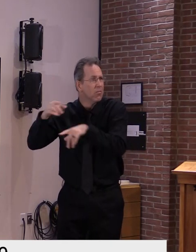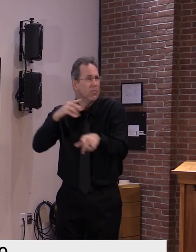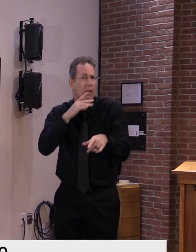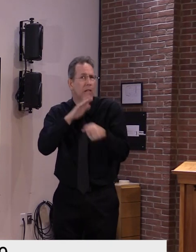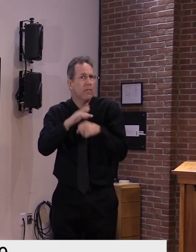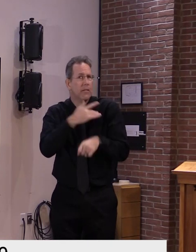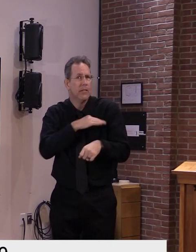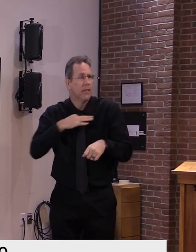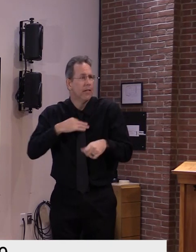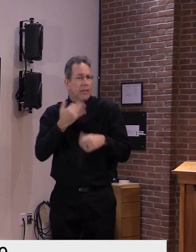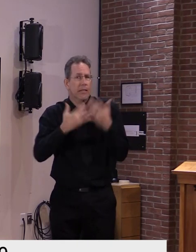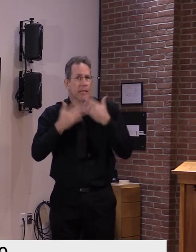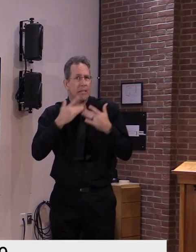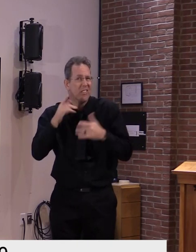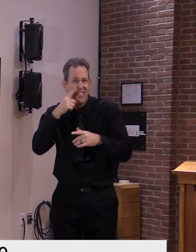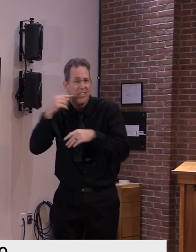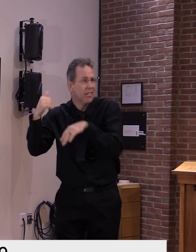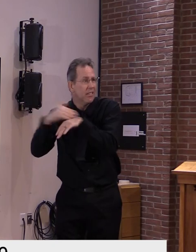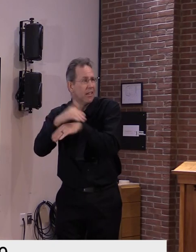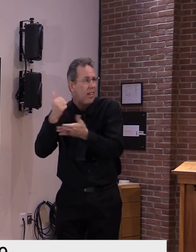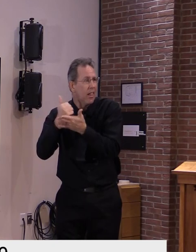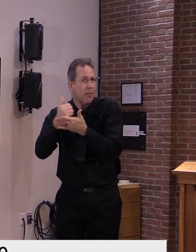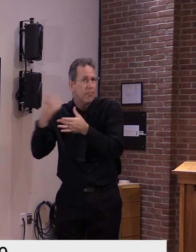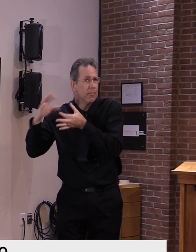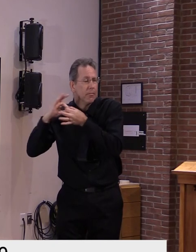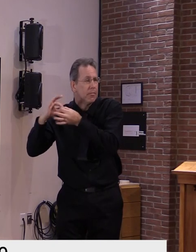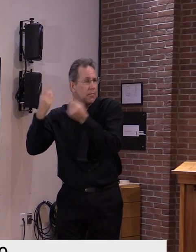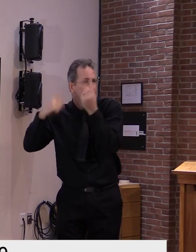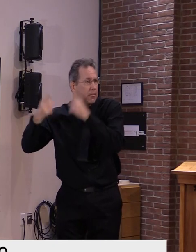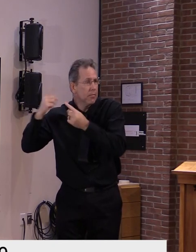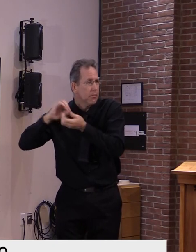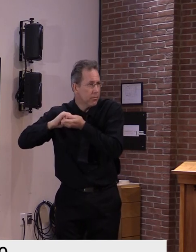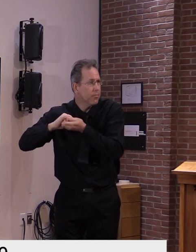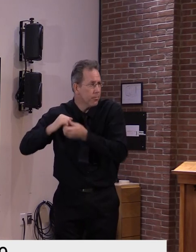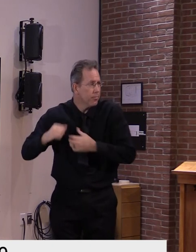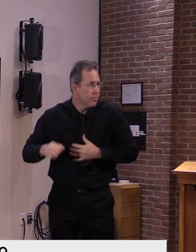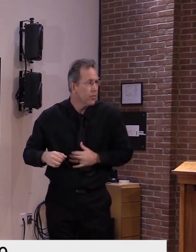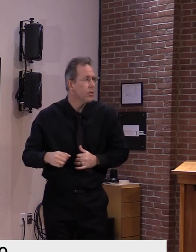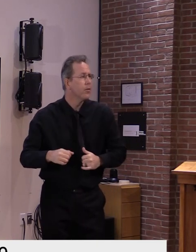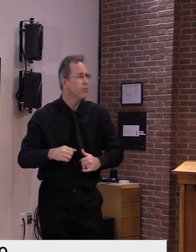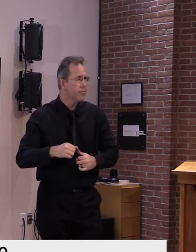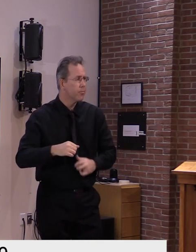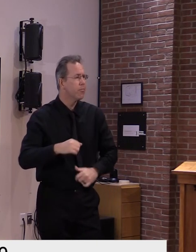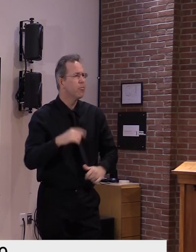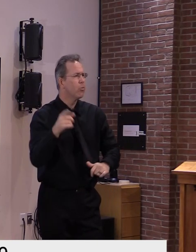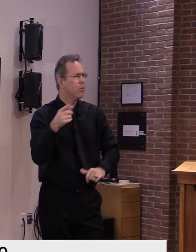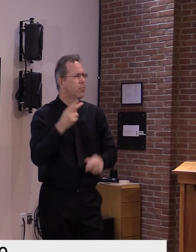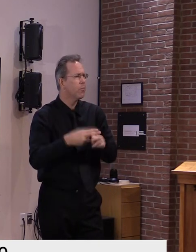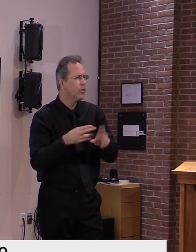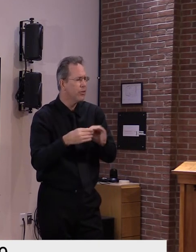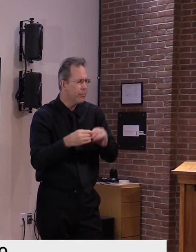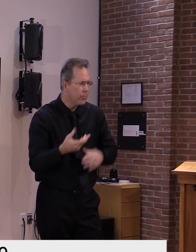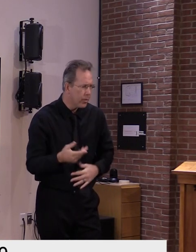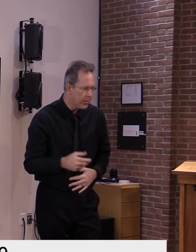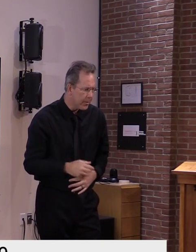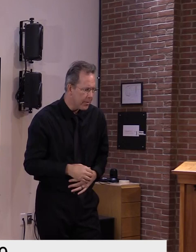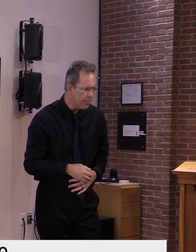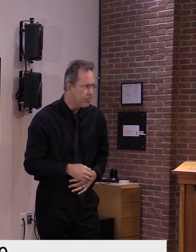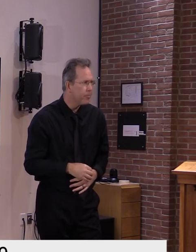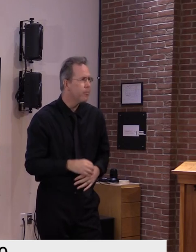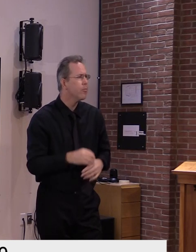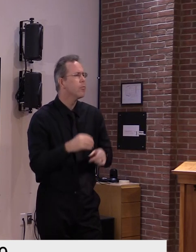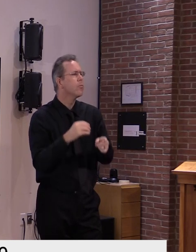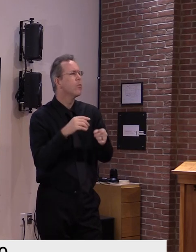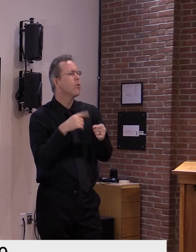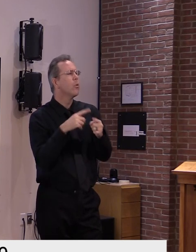Dr. Levine has mentioned this, about 24 to 48 hours when a facility first has its